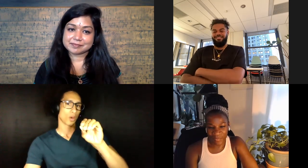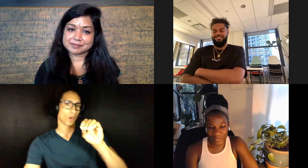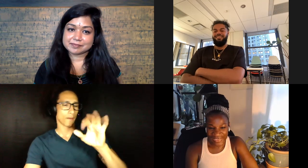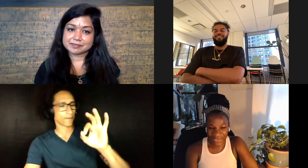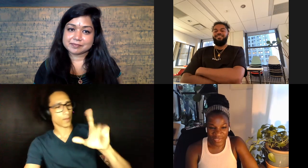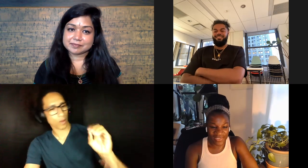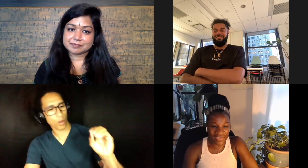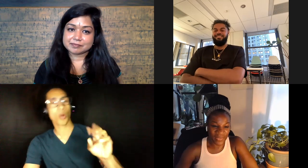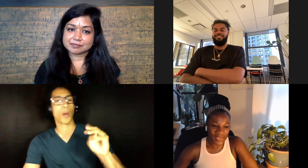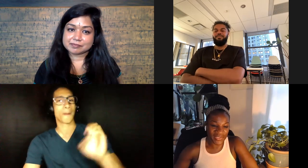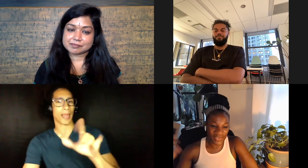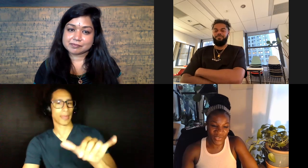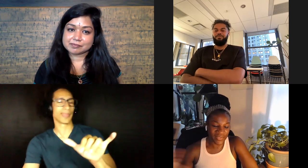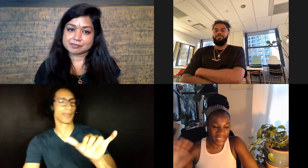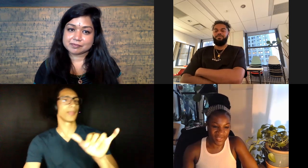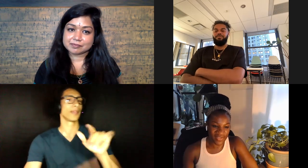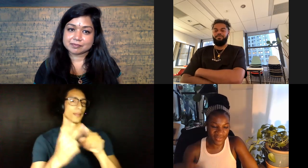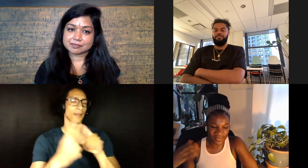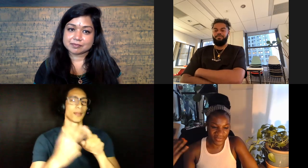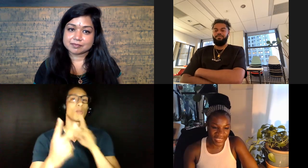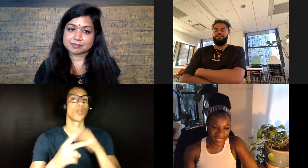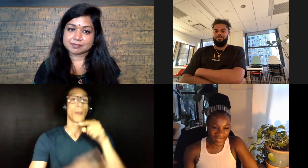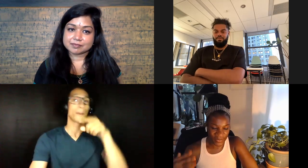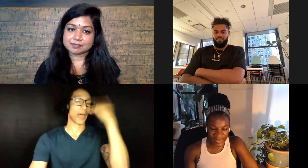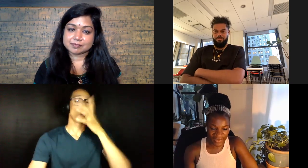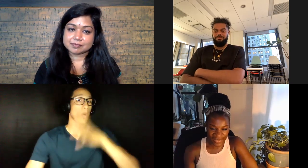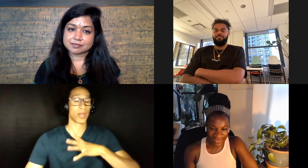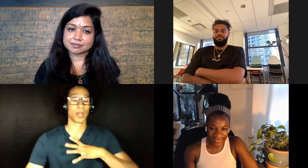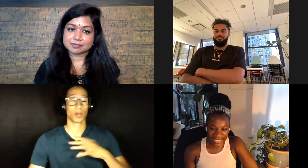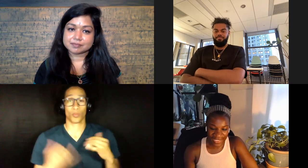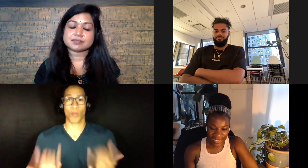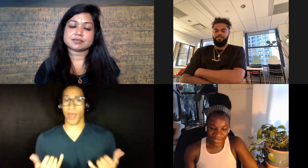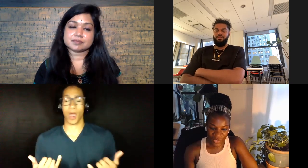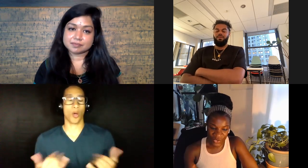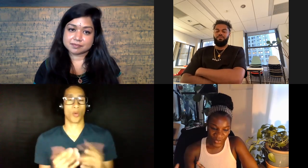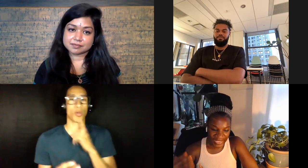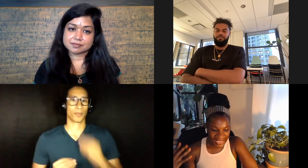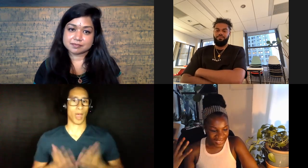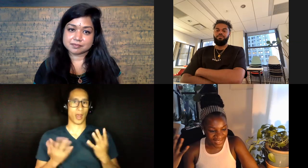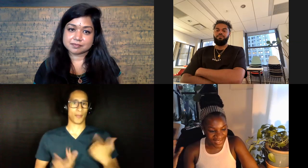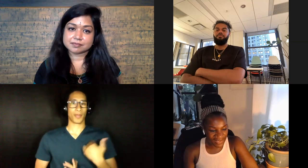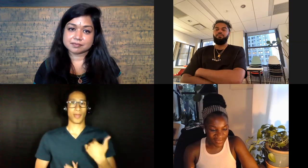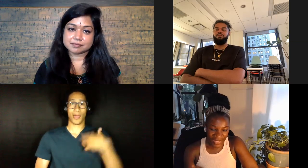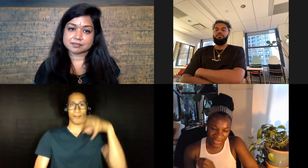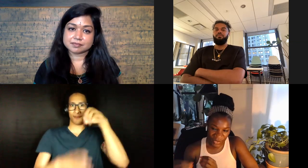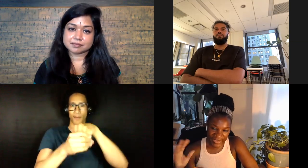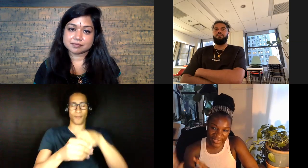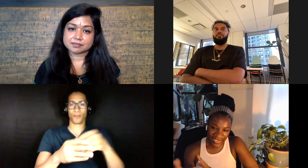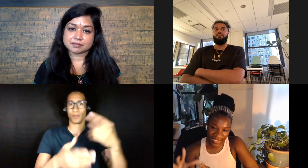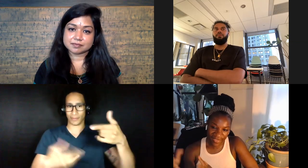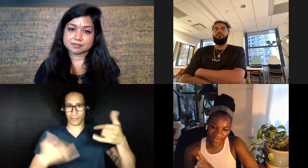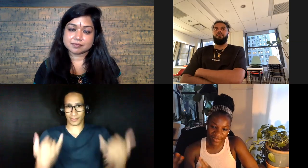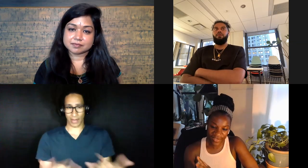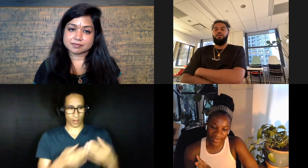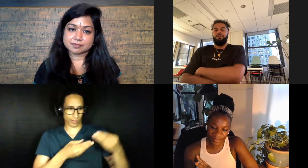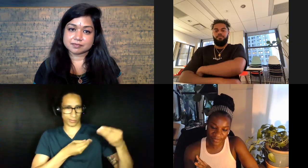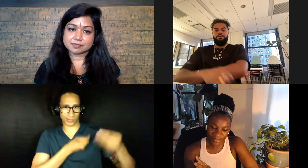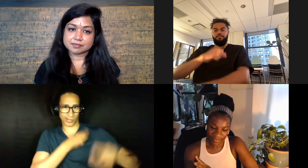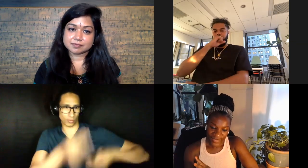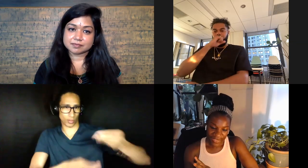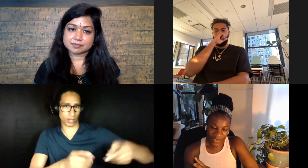so much that I was like, oh, this is everywhere. Like, but it was really only in Queens. And like when I kind of like moved to Brooklyn, I was like, where are the